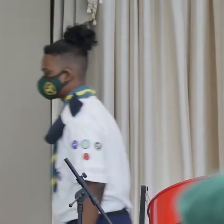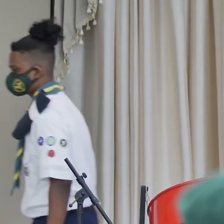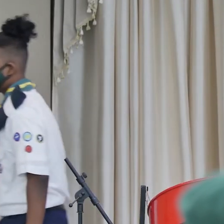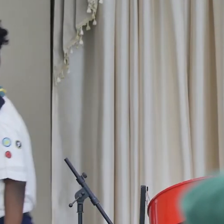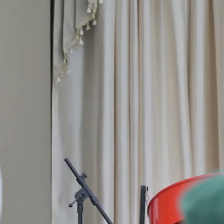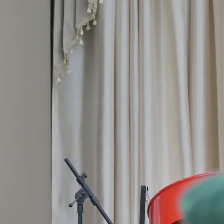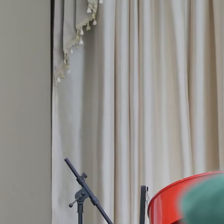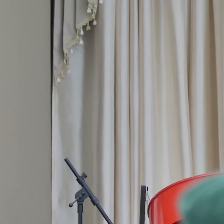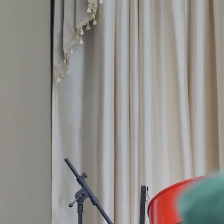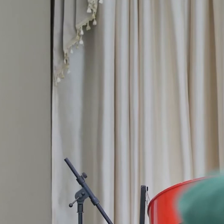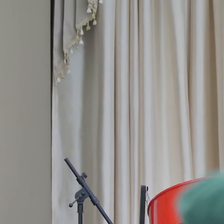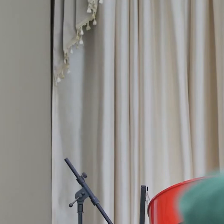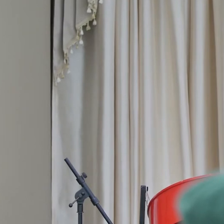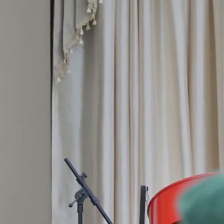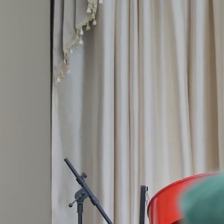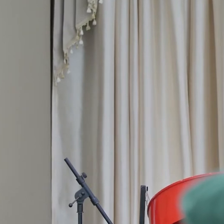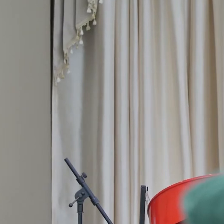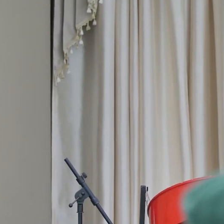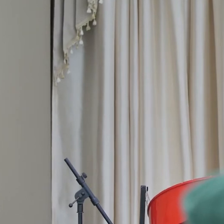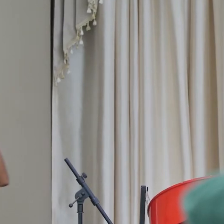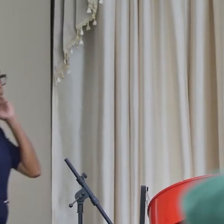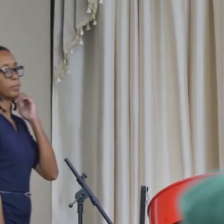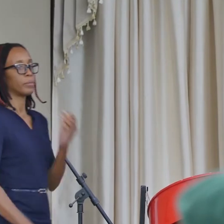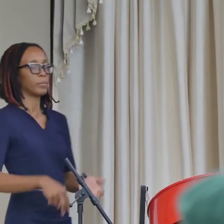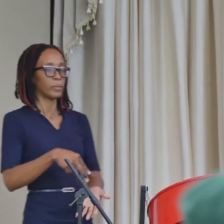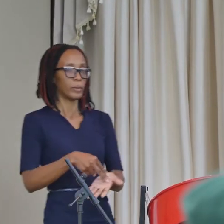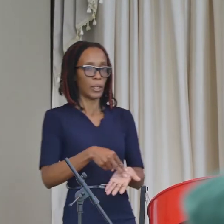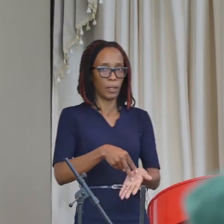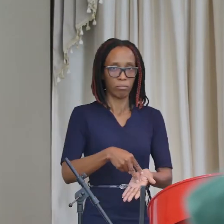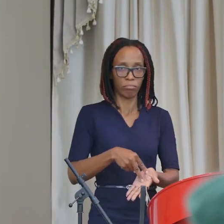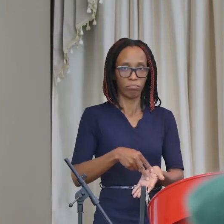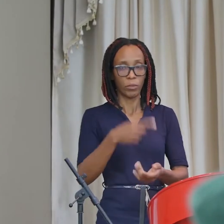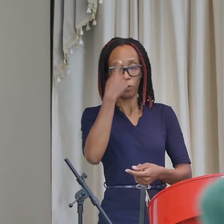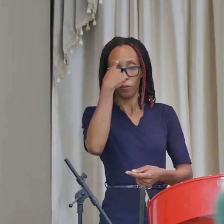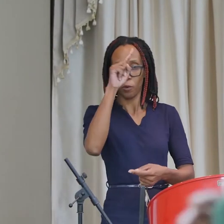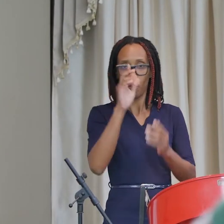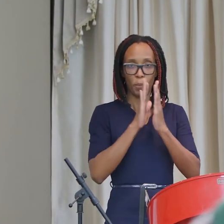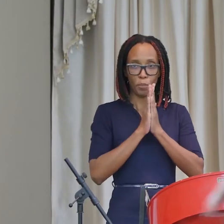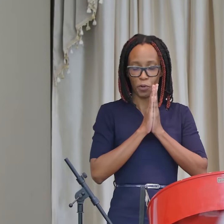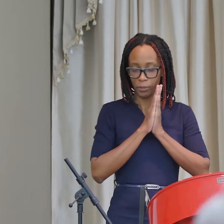Please remain standing as we open this morning's ceremony with a word of prayer.